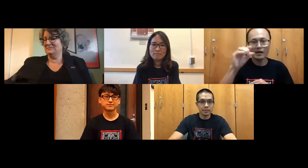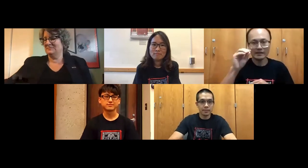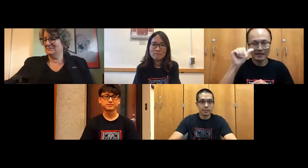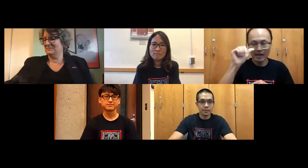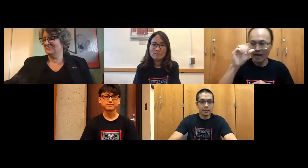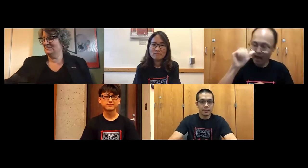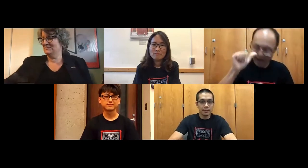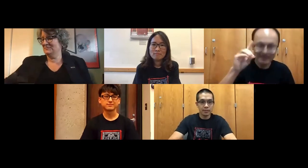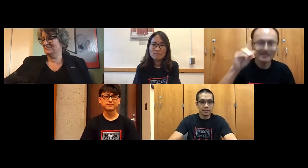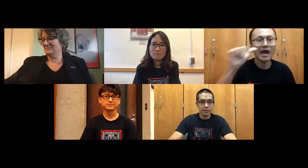I am